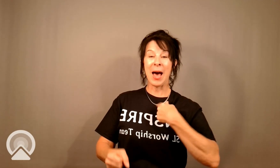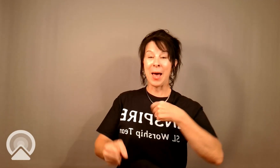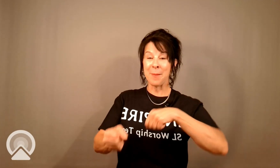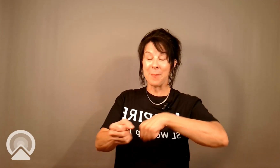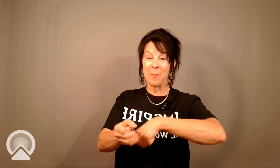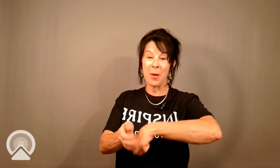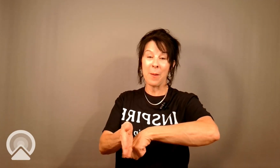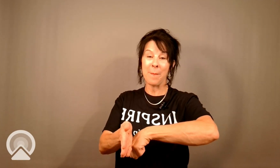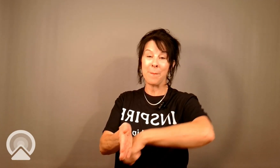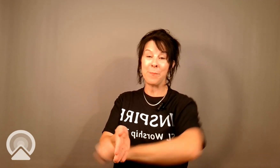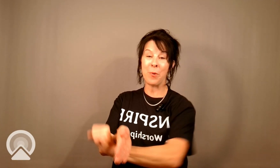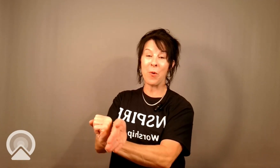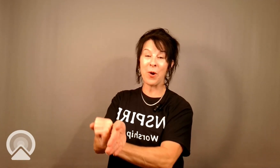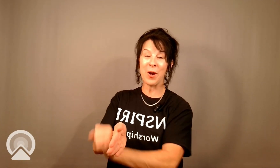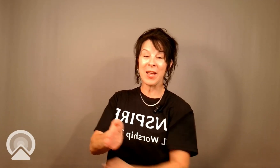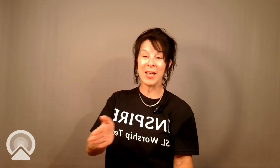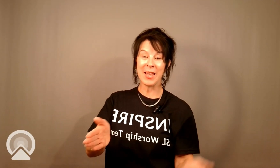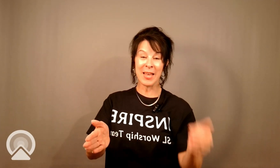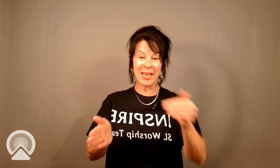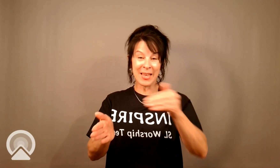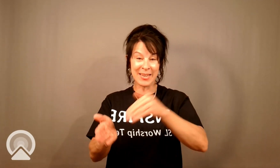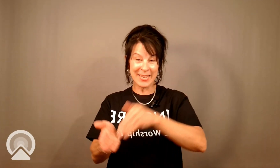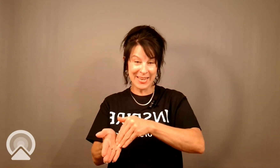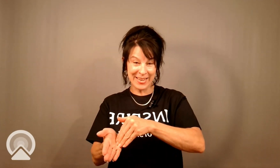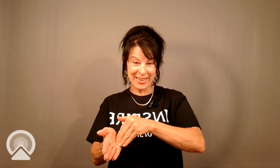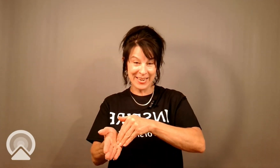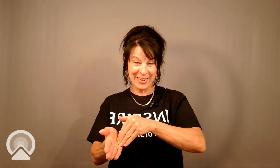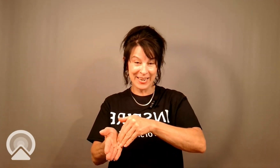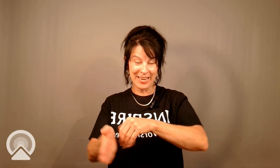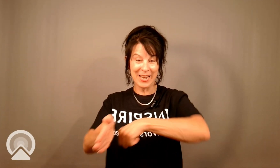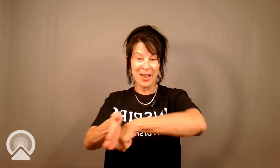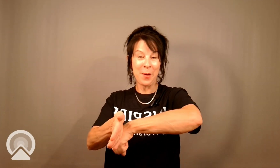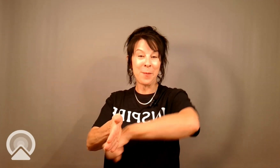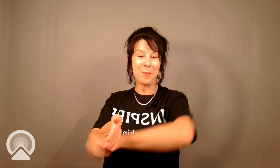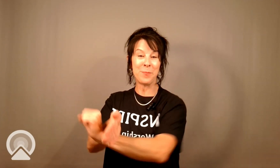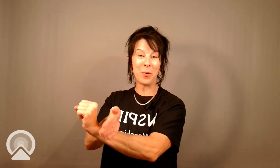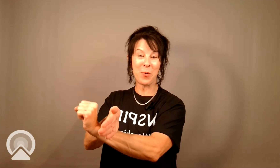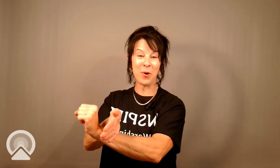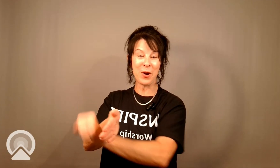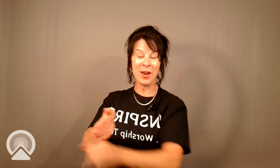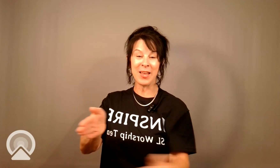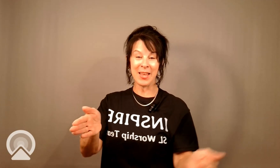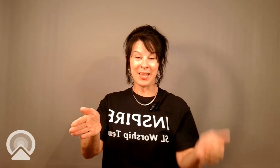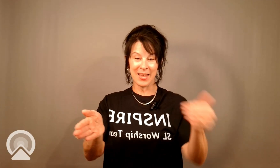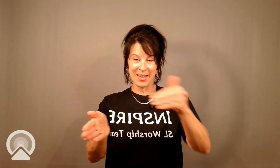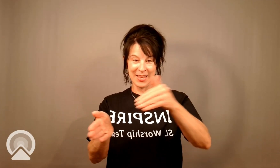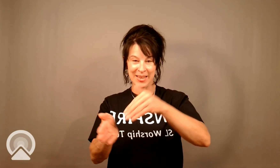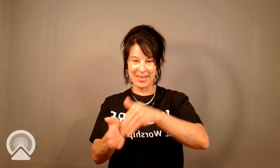I'm born again, born